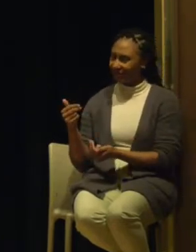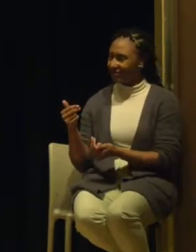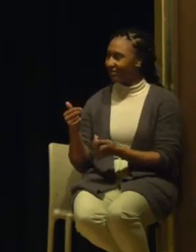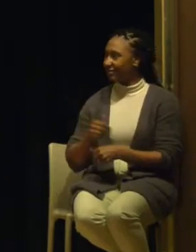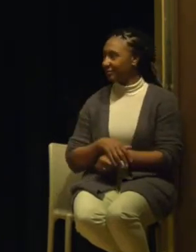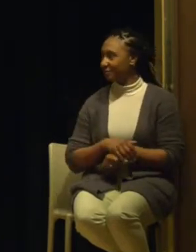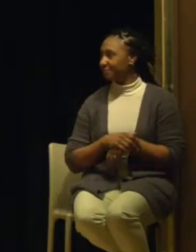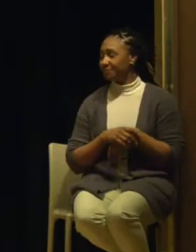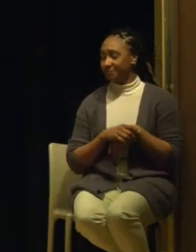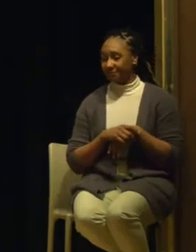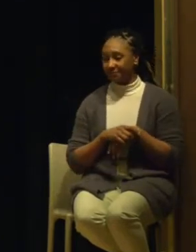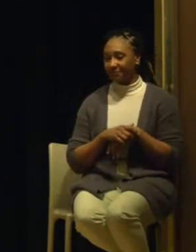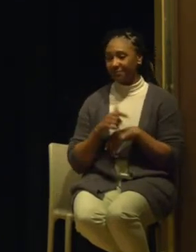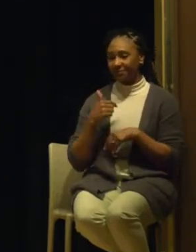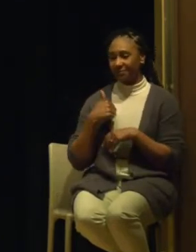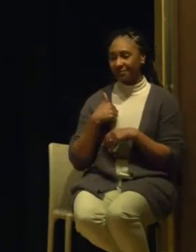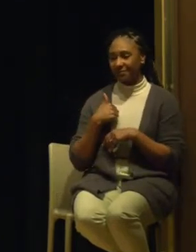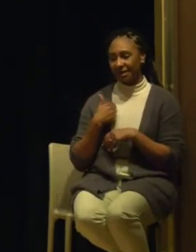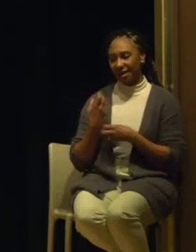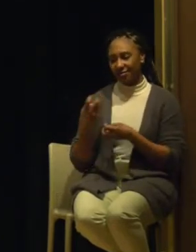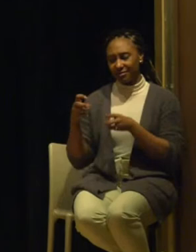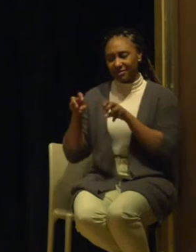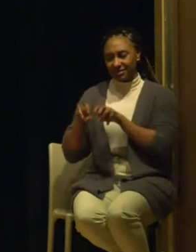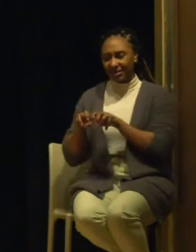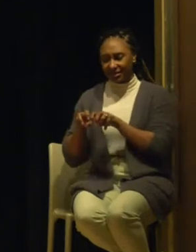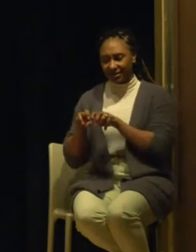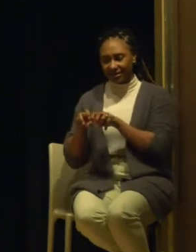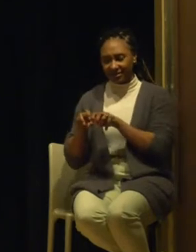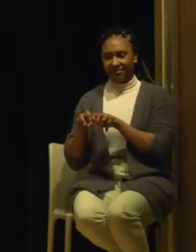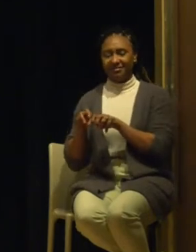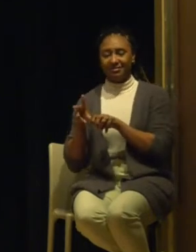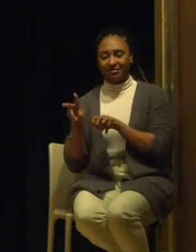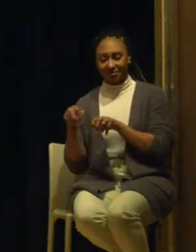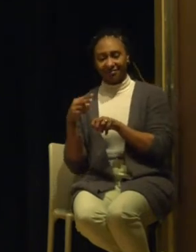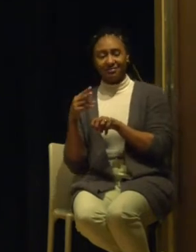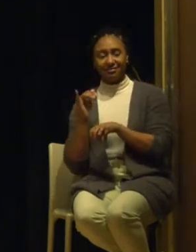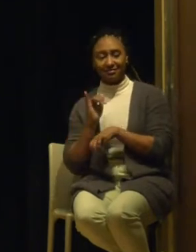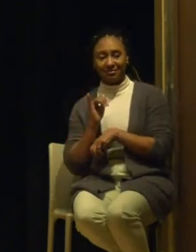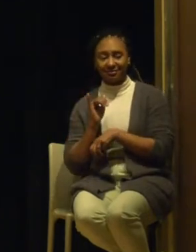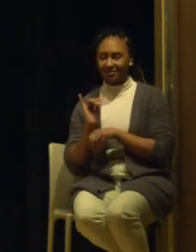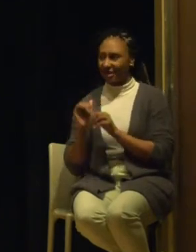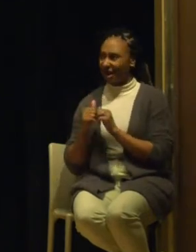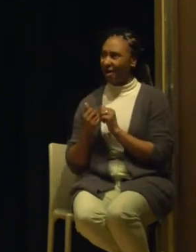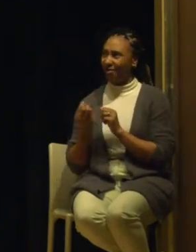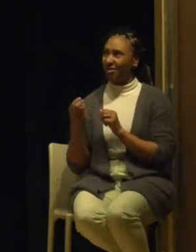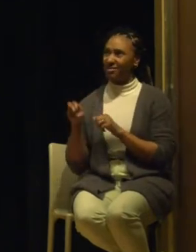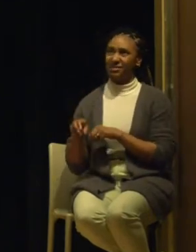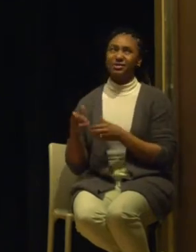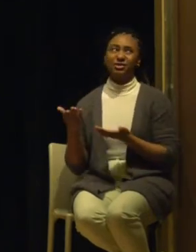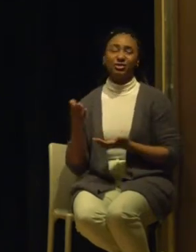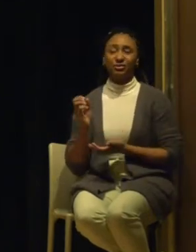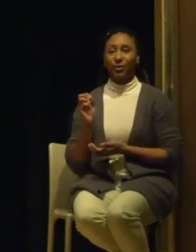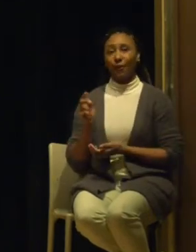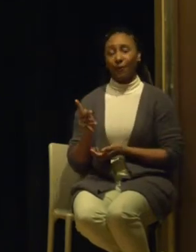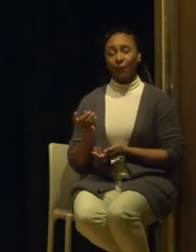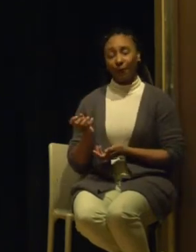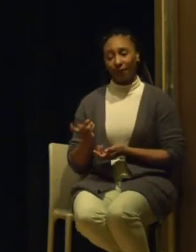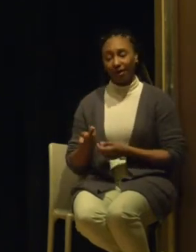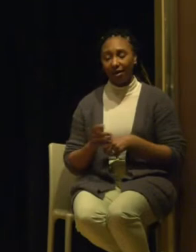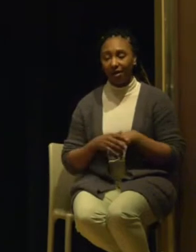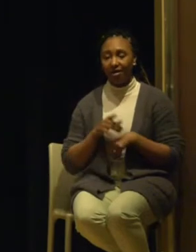Yeah. I was in front of Neil Portnoy, who was head of the Recording Academy. I was looking around. I was like, how did I get here? But it really showed me that